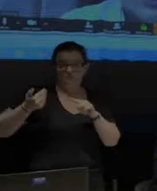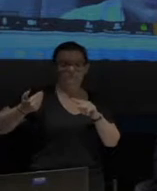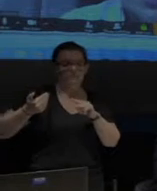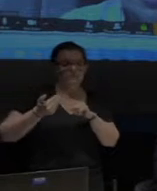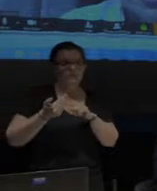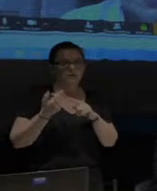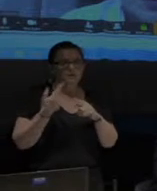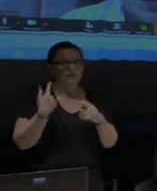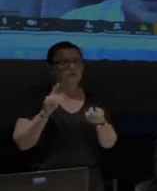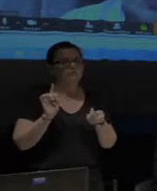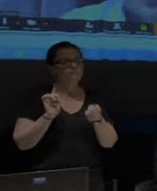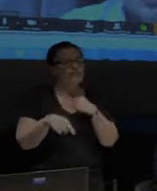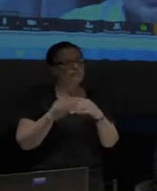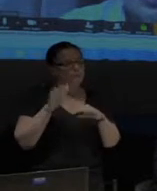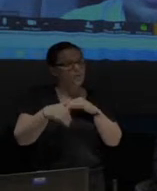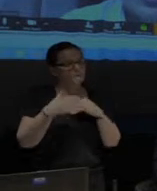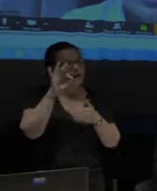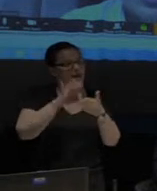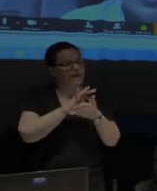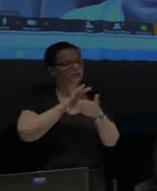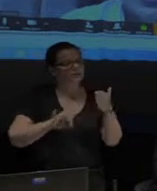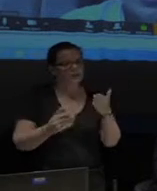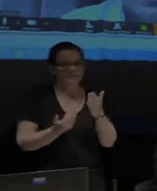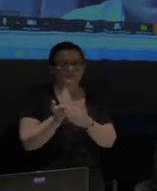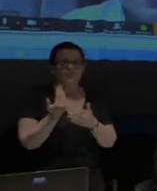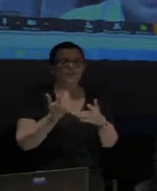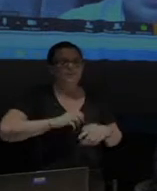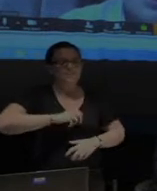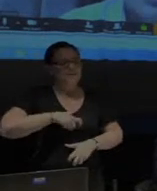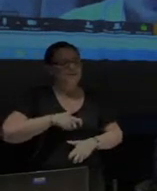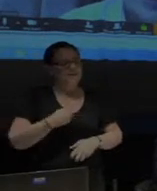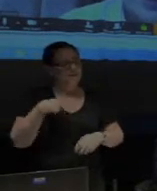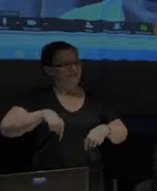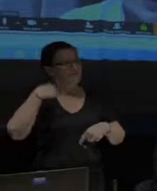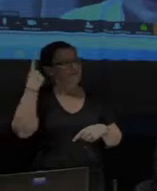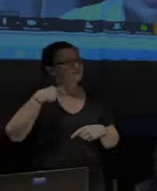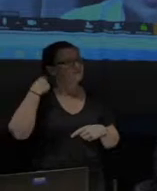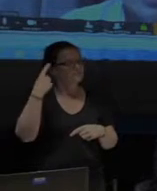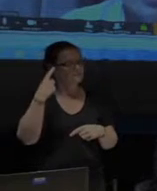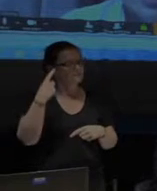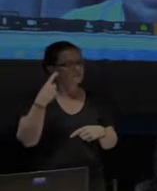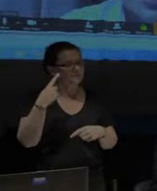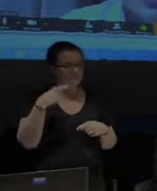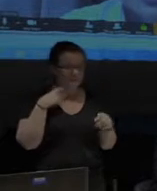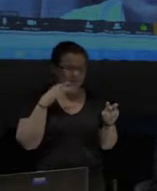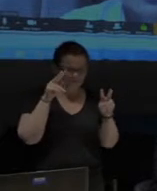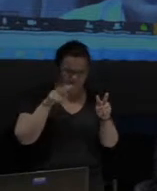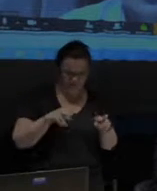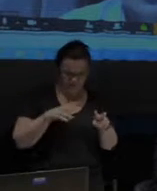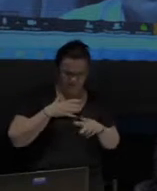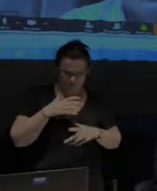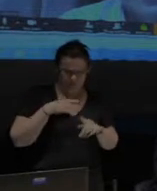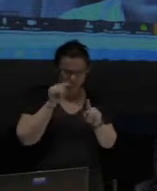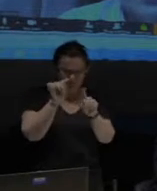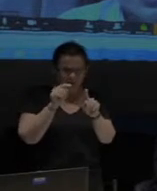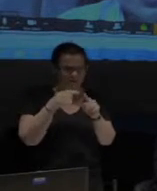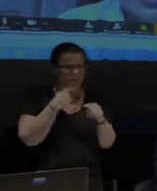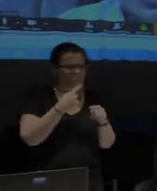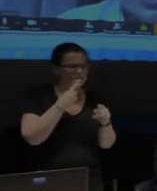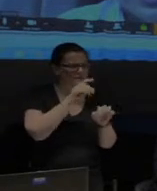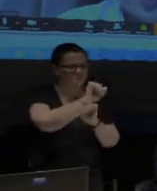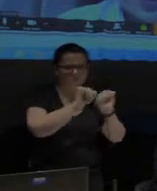the election of the new mayor in London, I think we get a clear sense that